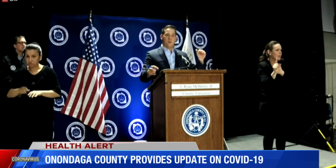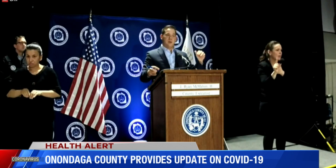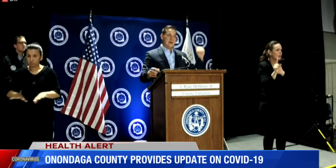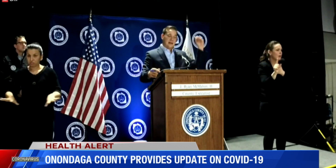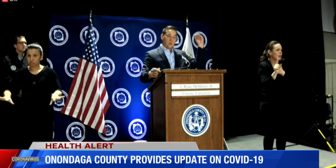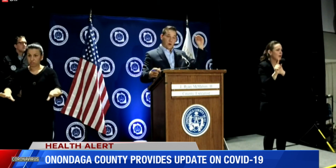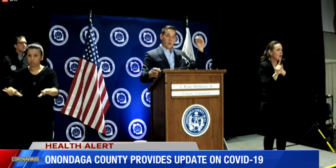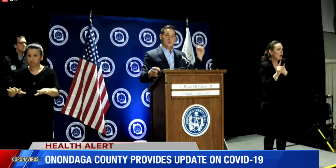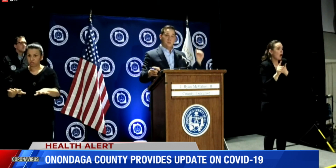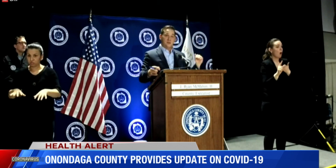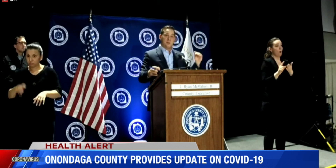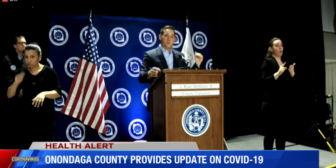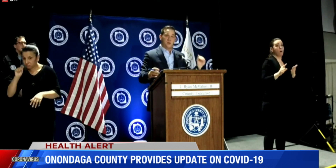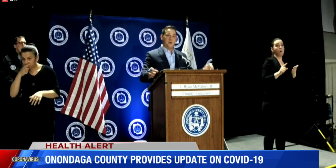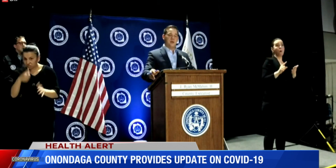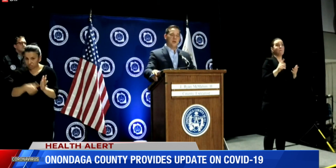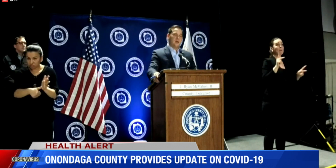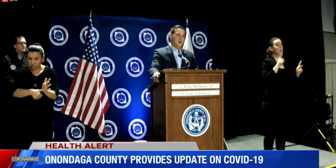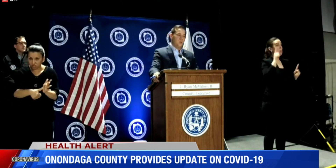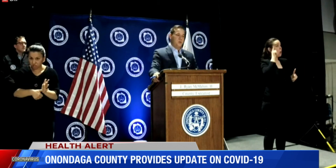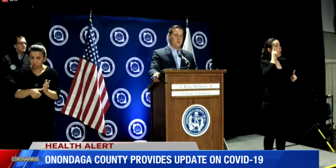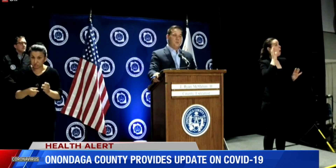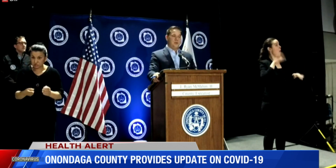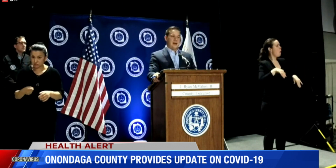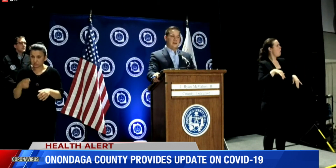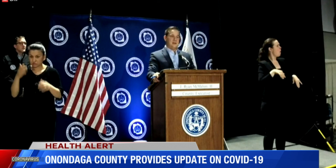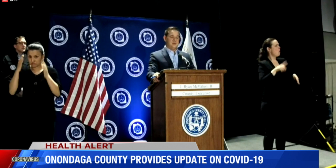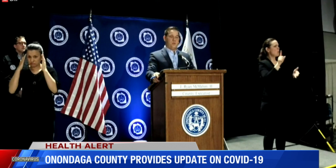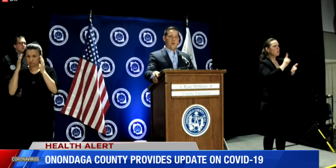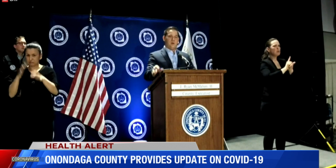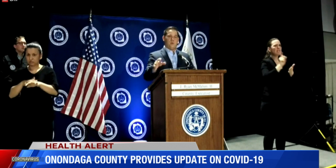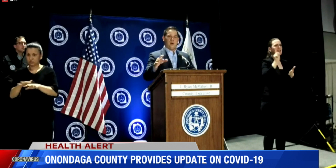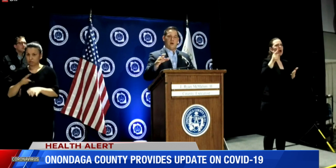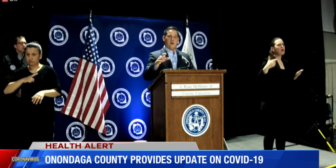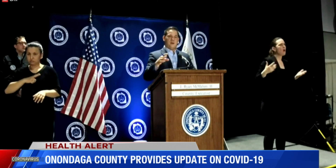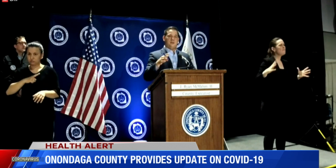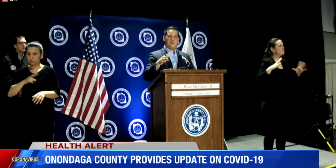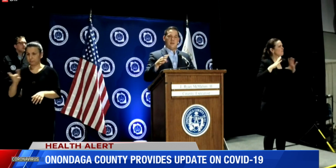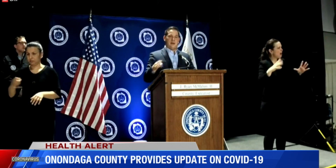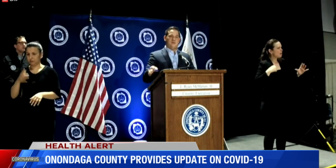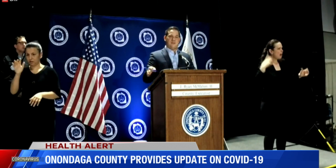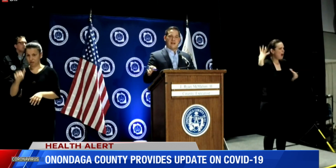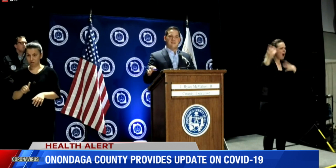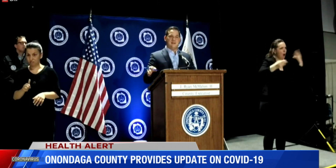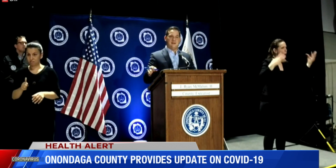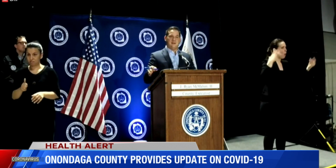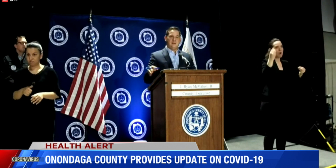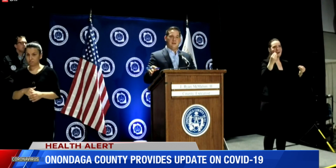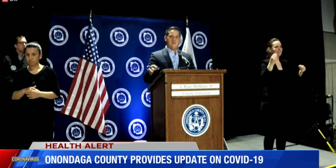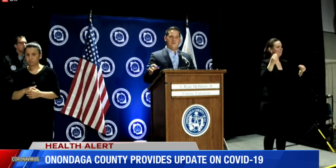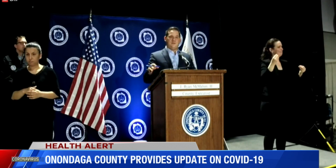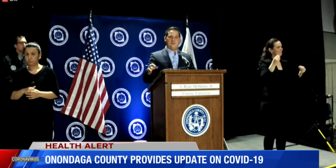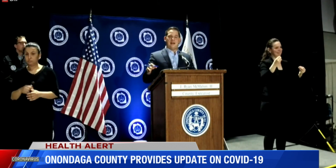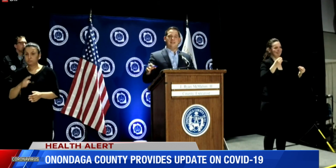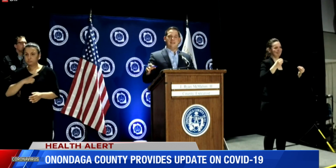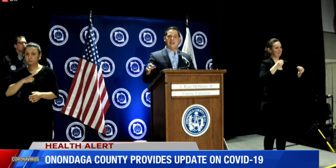up a little bit. Not where it was, but it's up a little bit. We got to get to the point where the demand for testing is 50 tests a